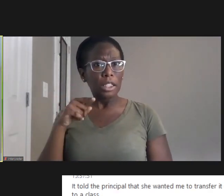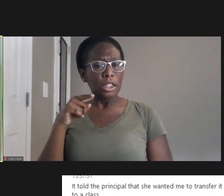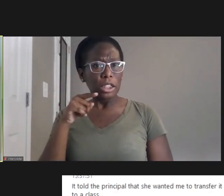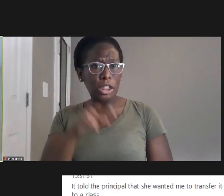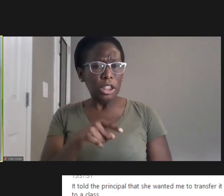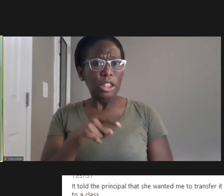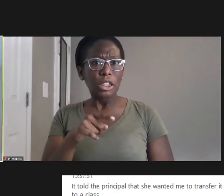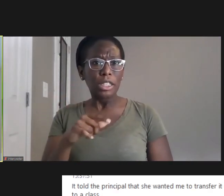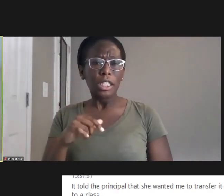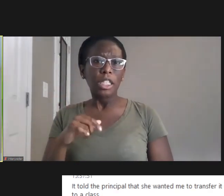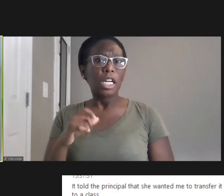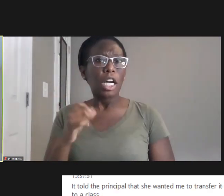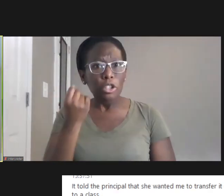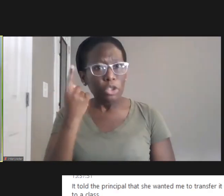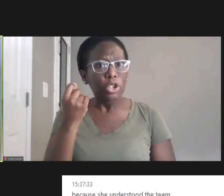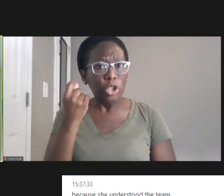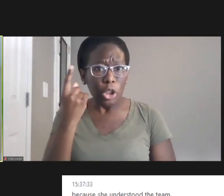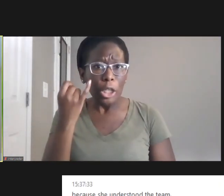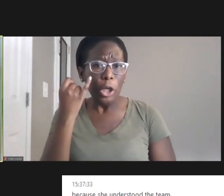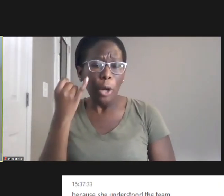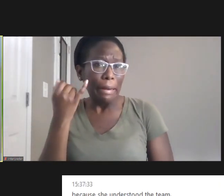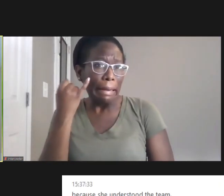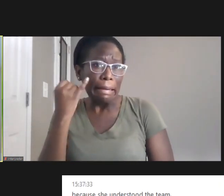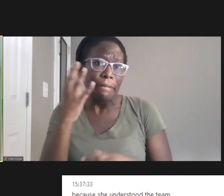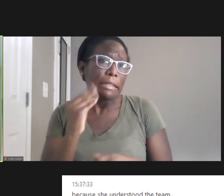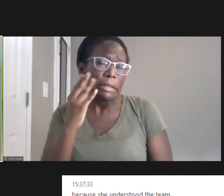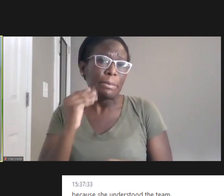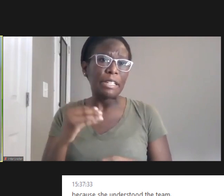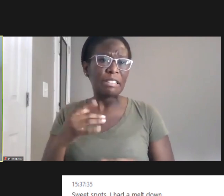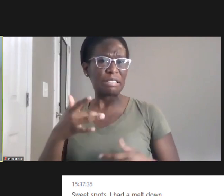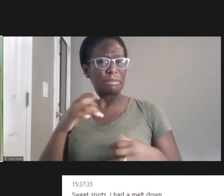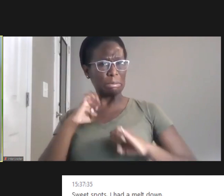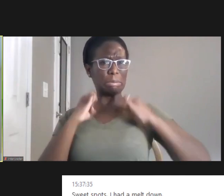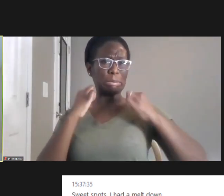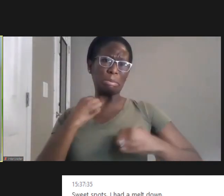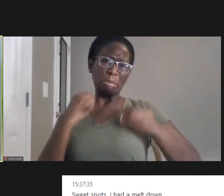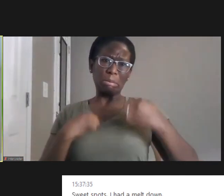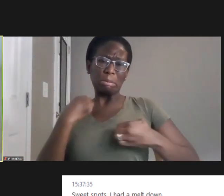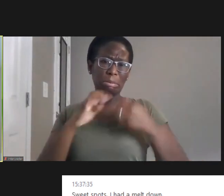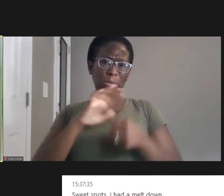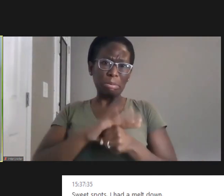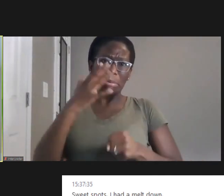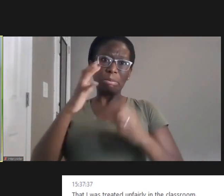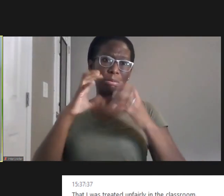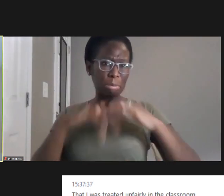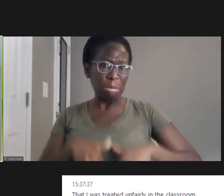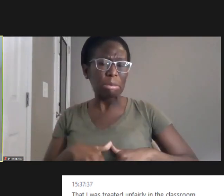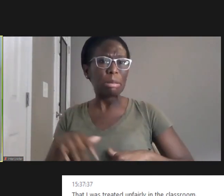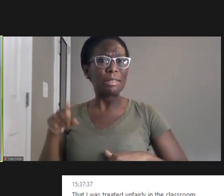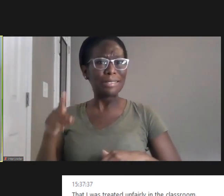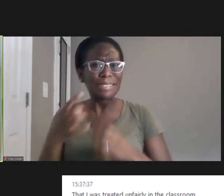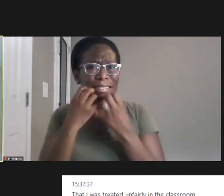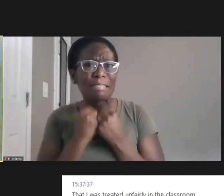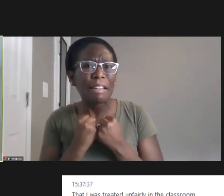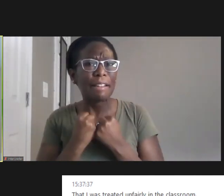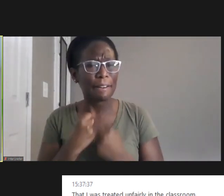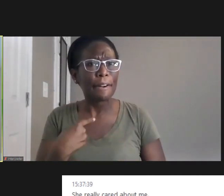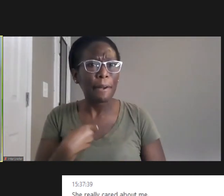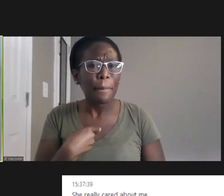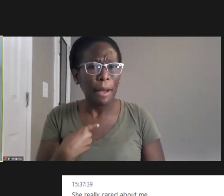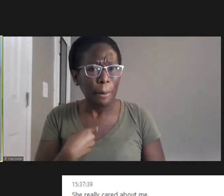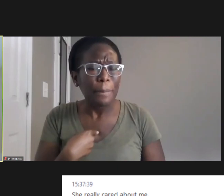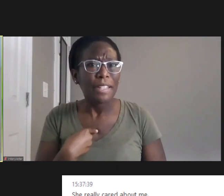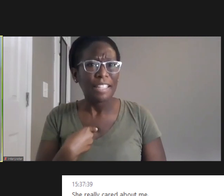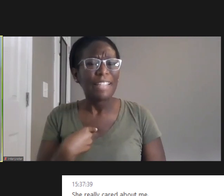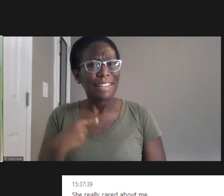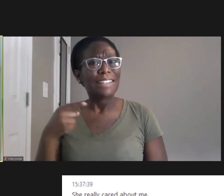a meltdown that I was treated unfairly in the classroom. She really cared about me, in addition to being very invested